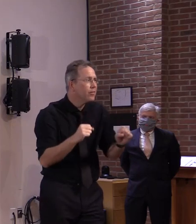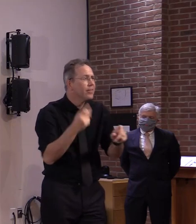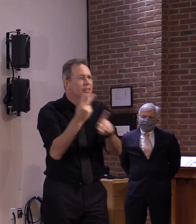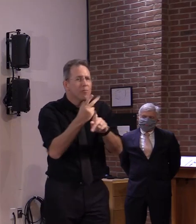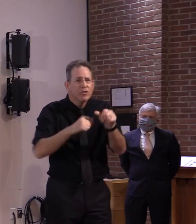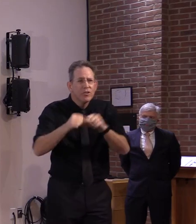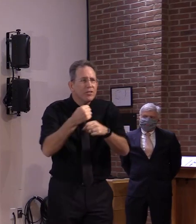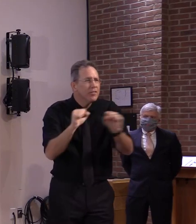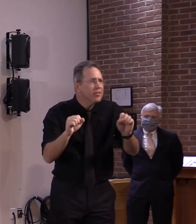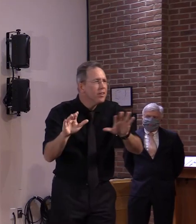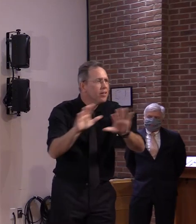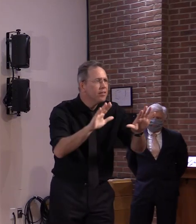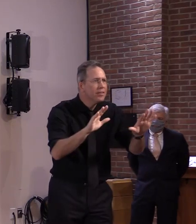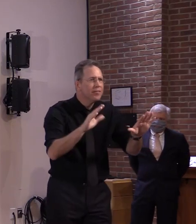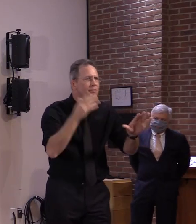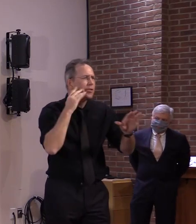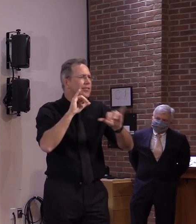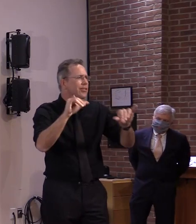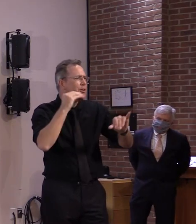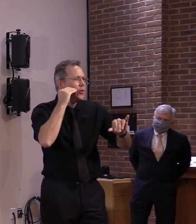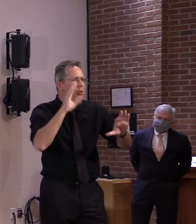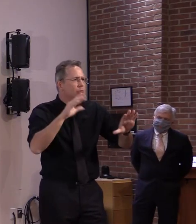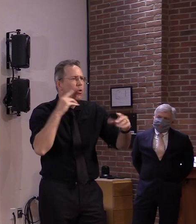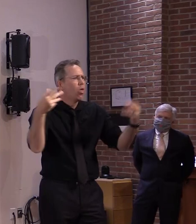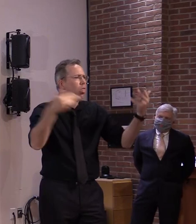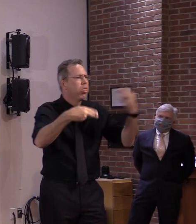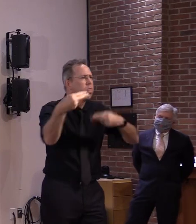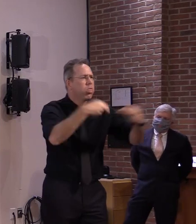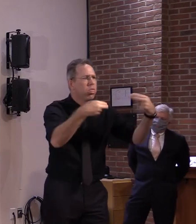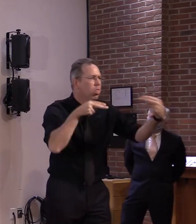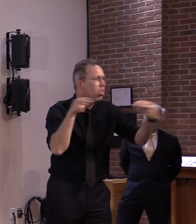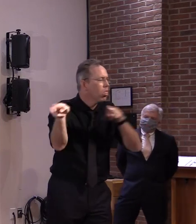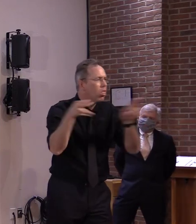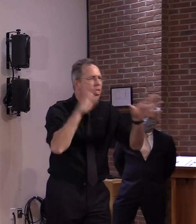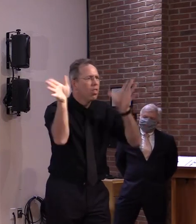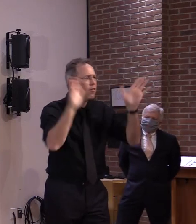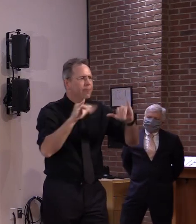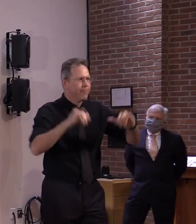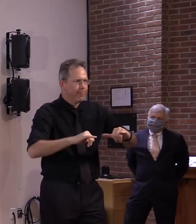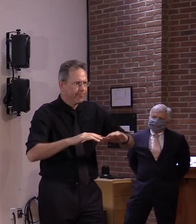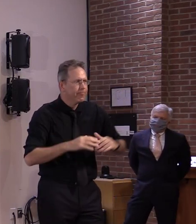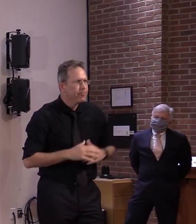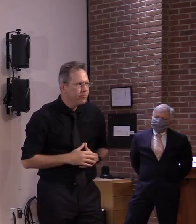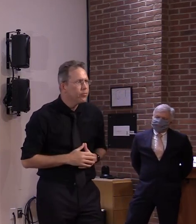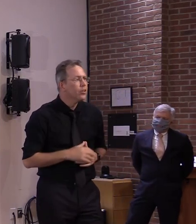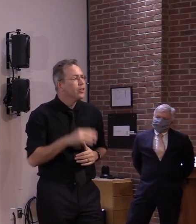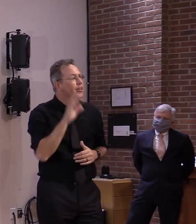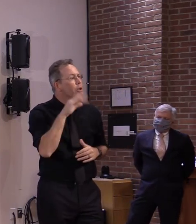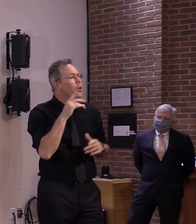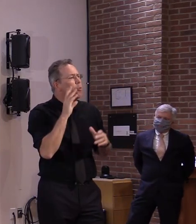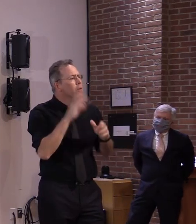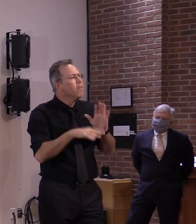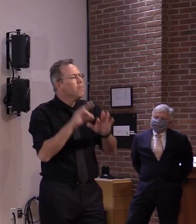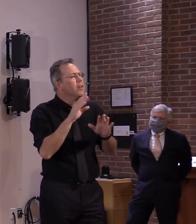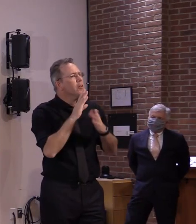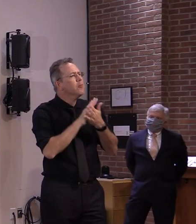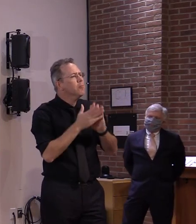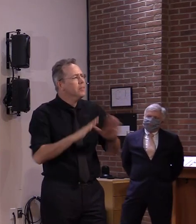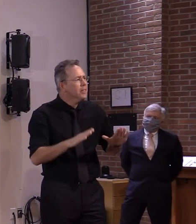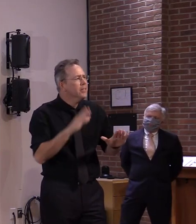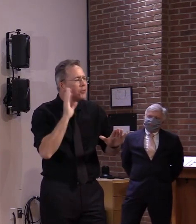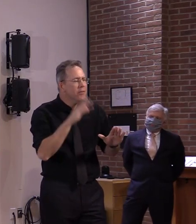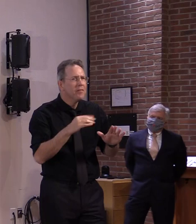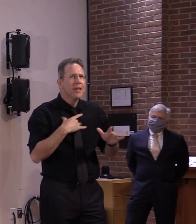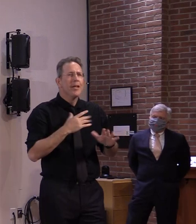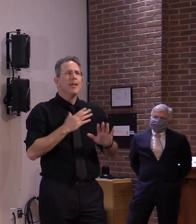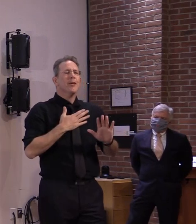serious thought. And to please join me in taking some solace in knowing that by making these sacrifices and finding